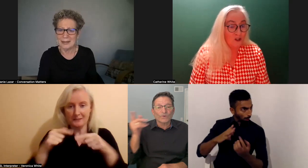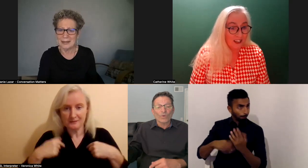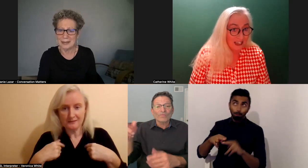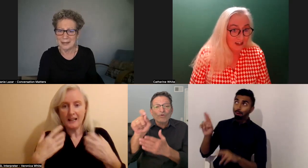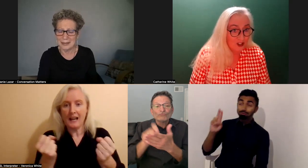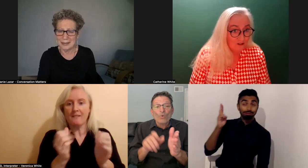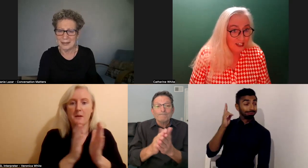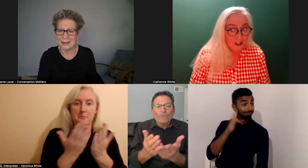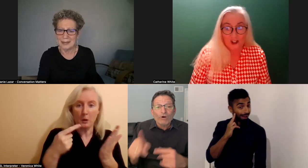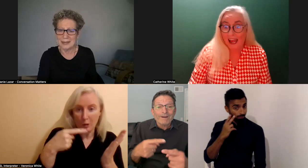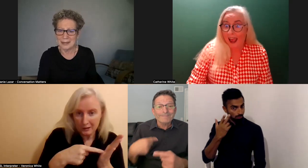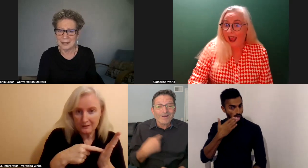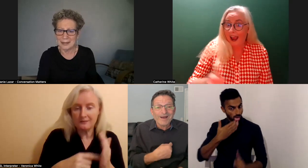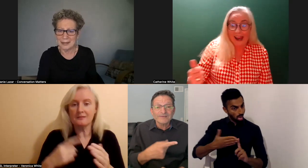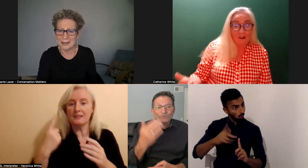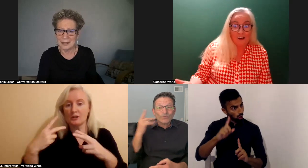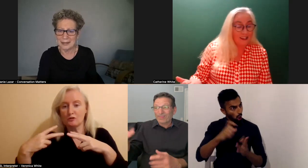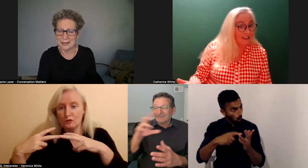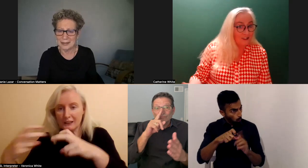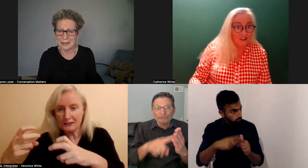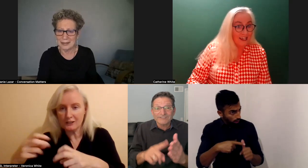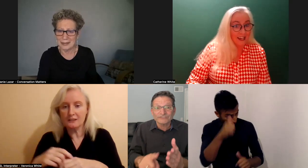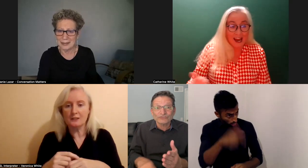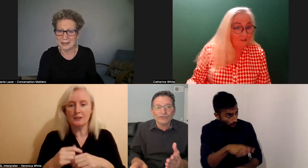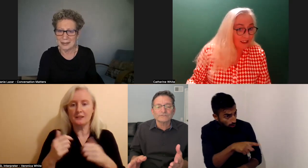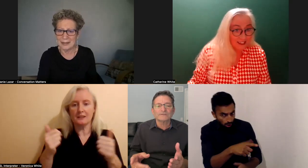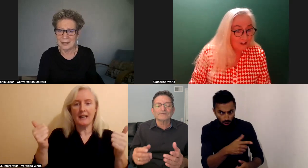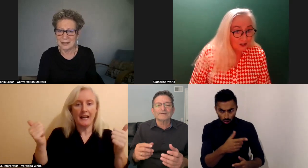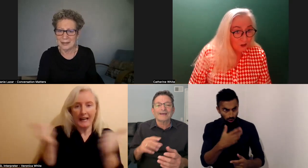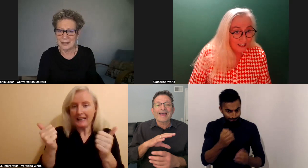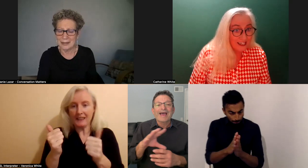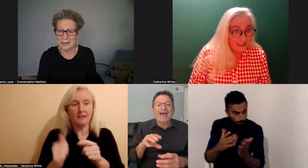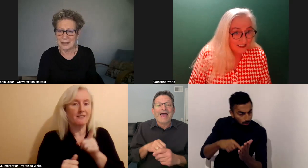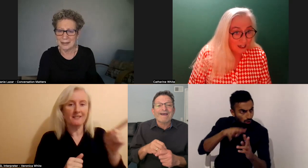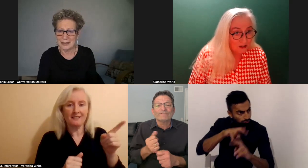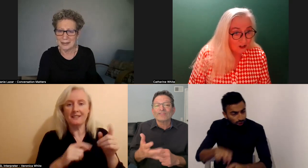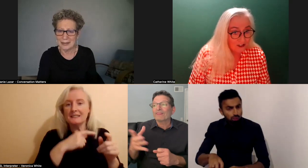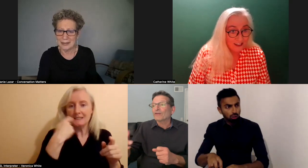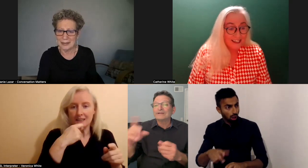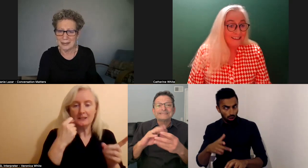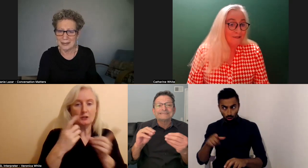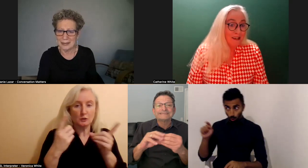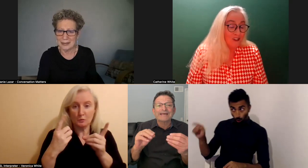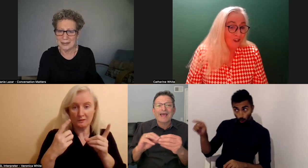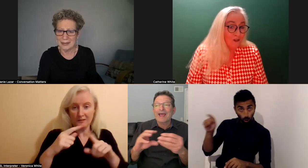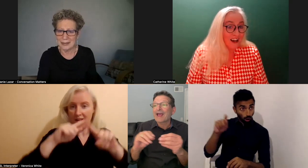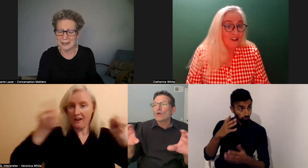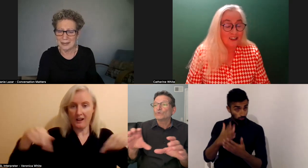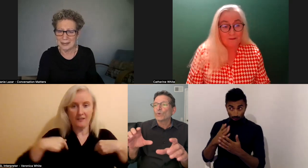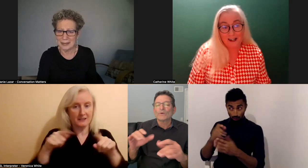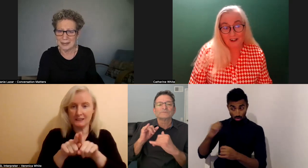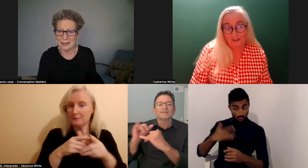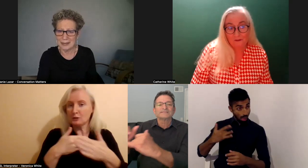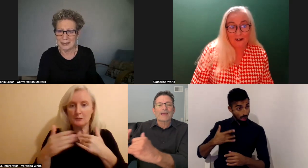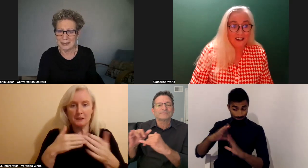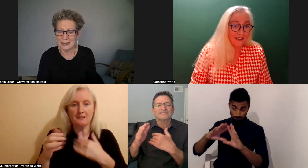Did you know that they have done research? And everything that they're saying and everything that they're doing is the same as us. Didn't matter if you're Irish,